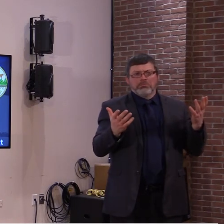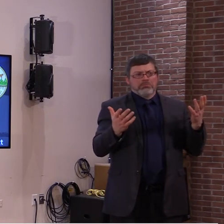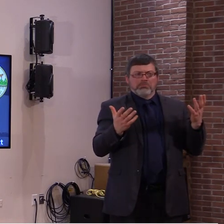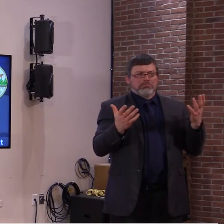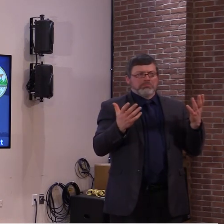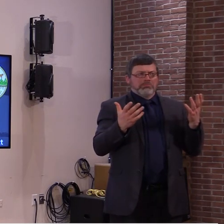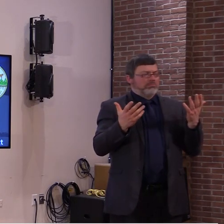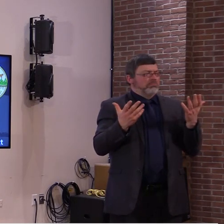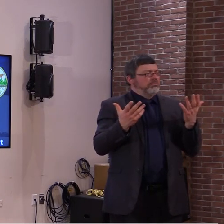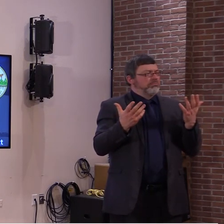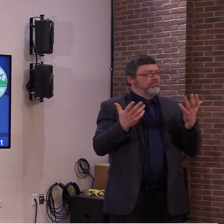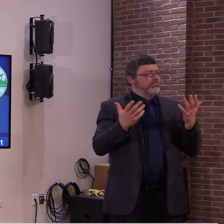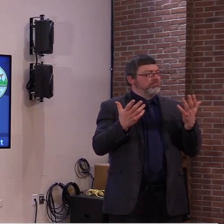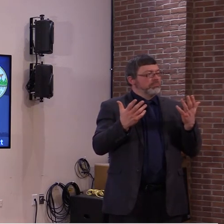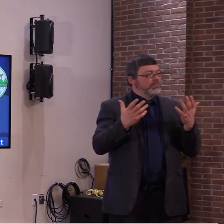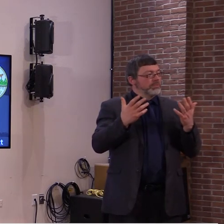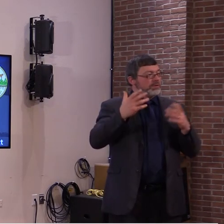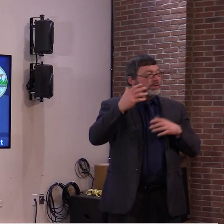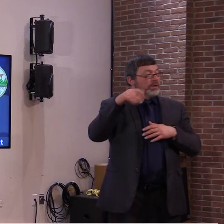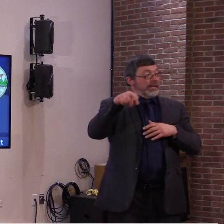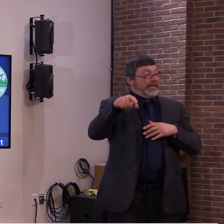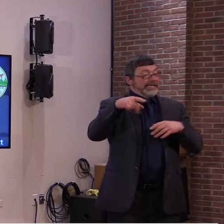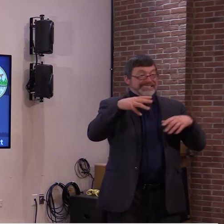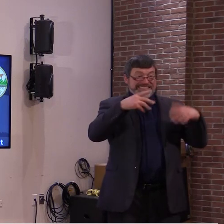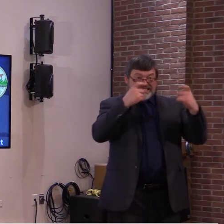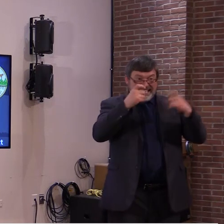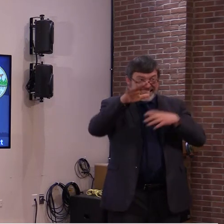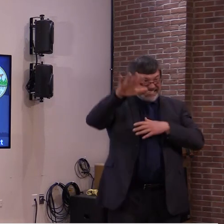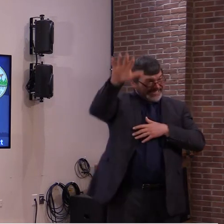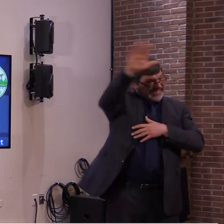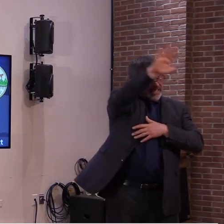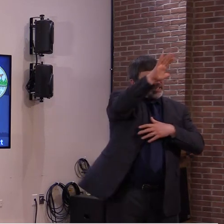cetera, requirements are adhered to.